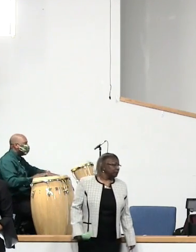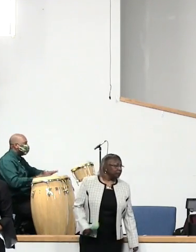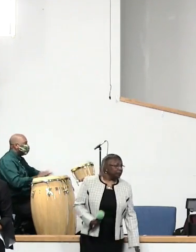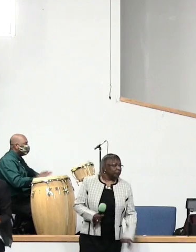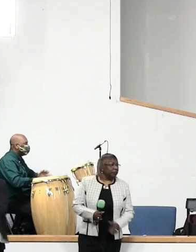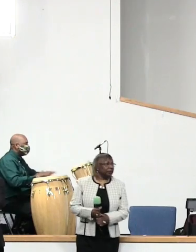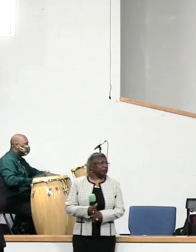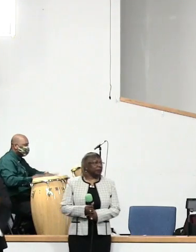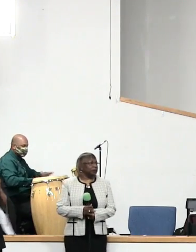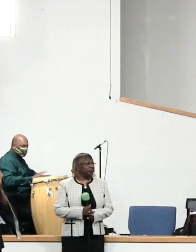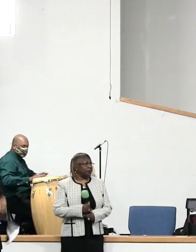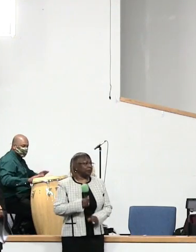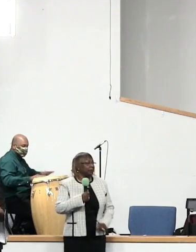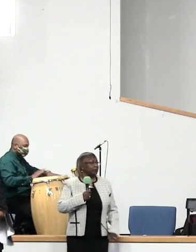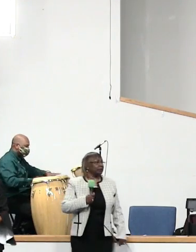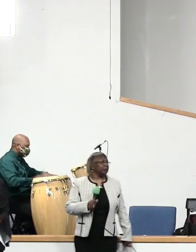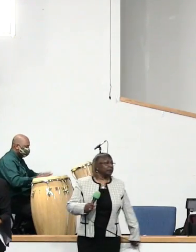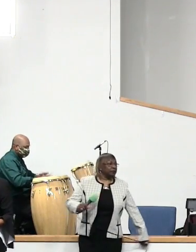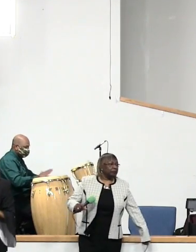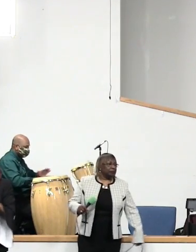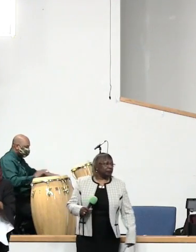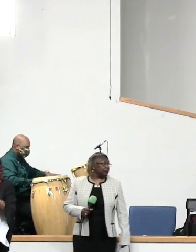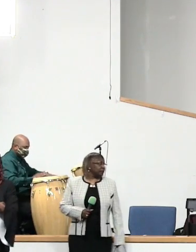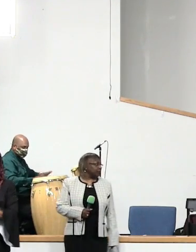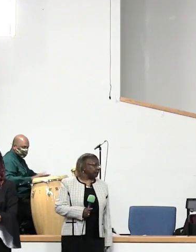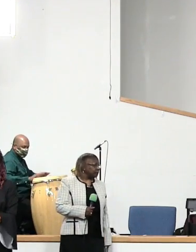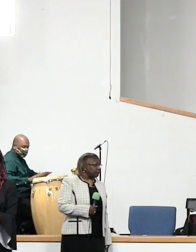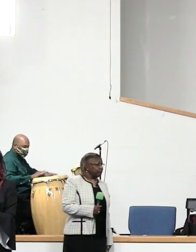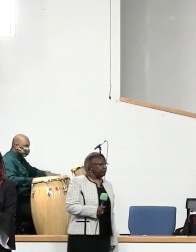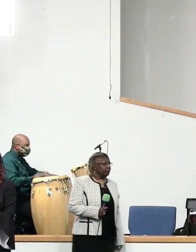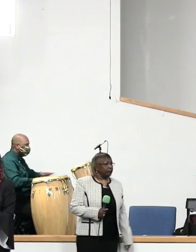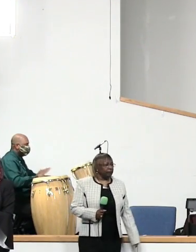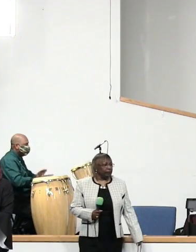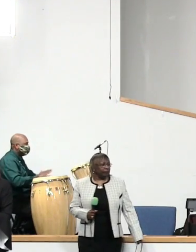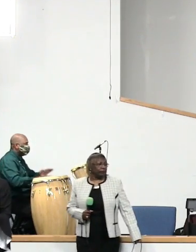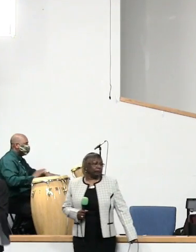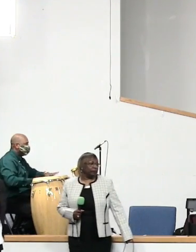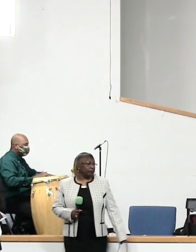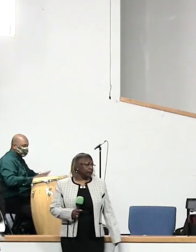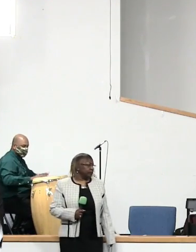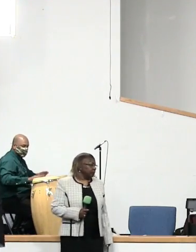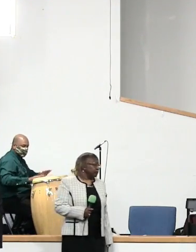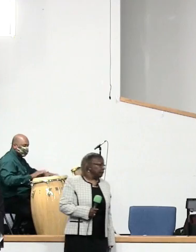we're His. And we're just going to get up out of our seats, our couches, and worship. Come on with me.